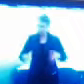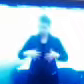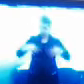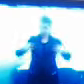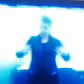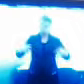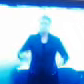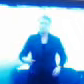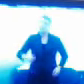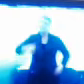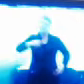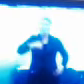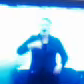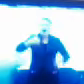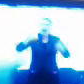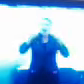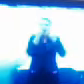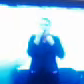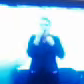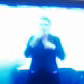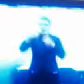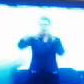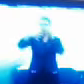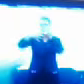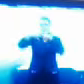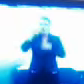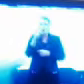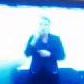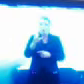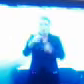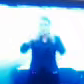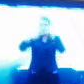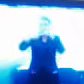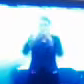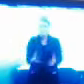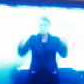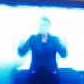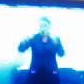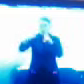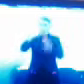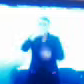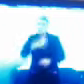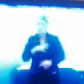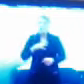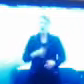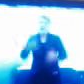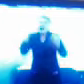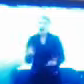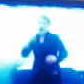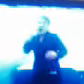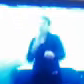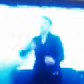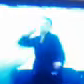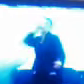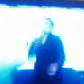So he walked up to another person, and the cat said, I ate the gruel, I ate the bowl, I ate the woman, and now I'm